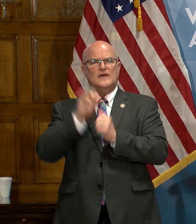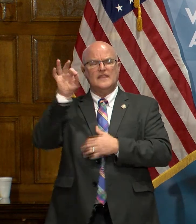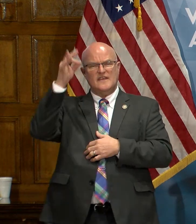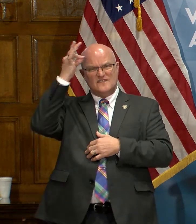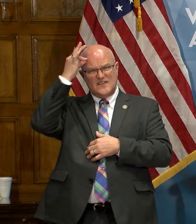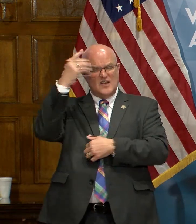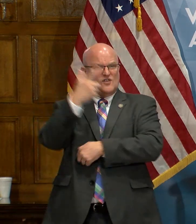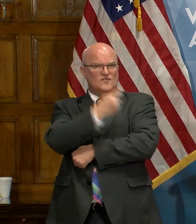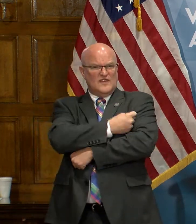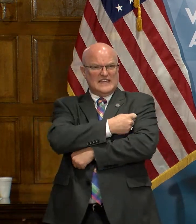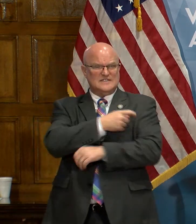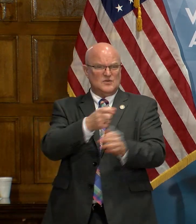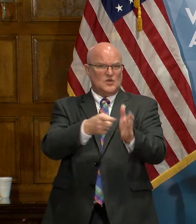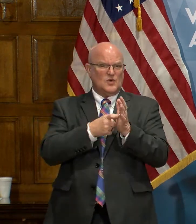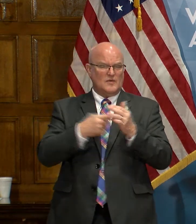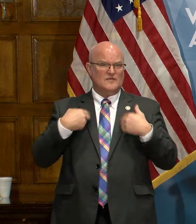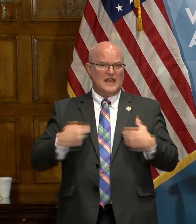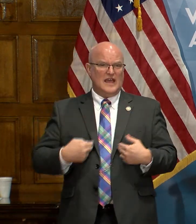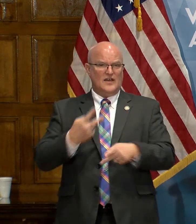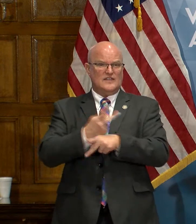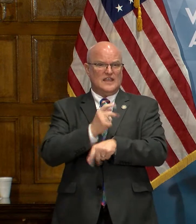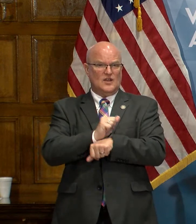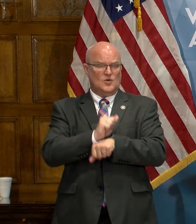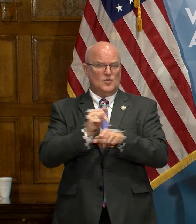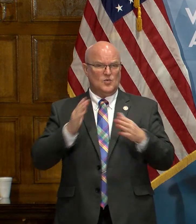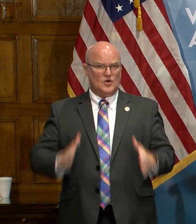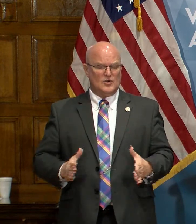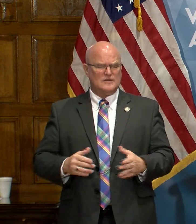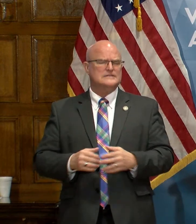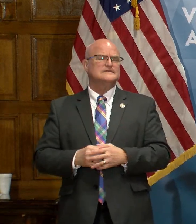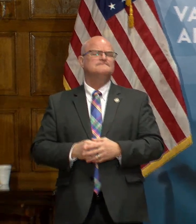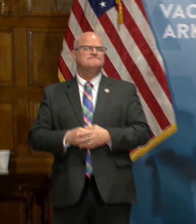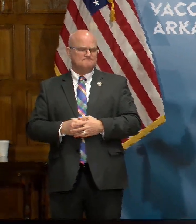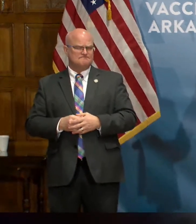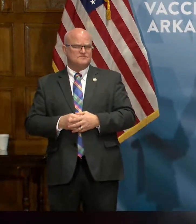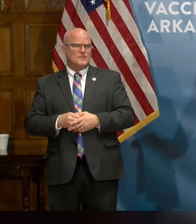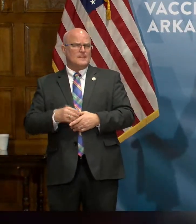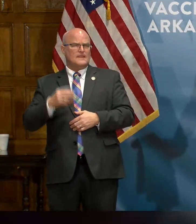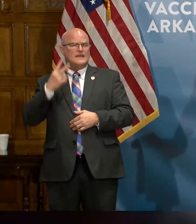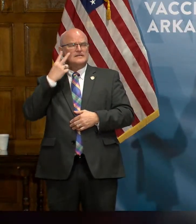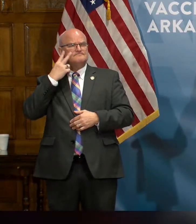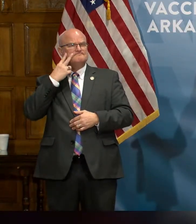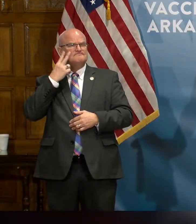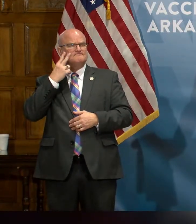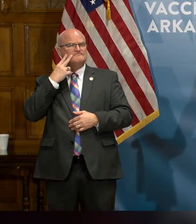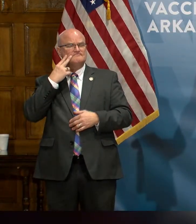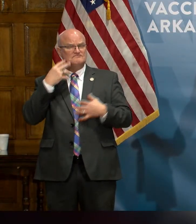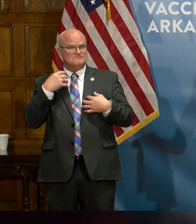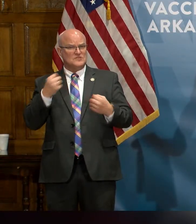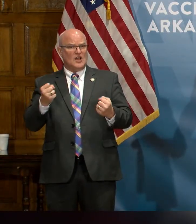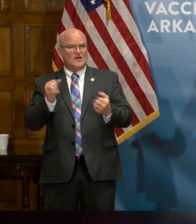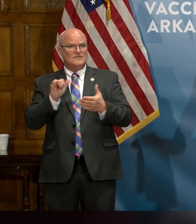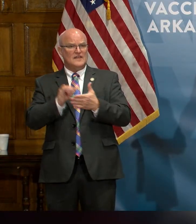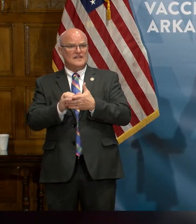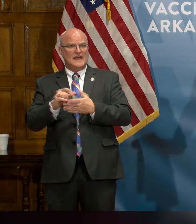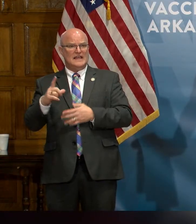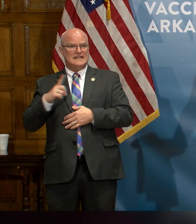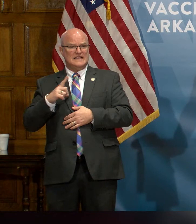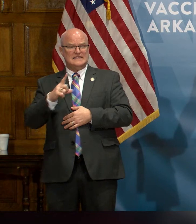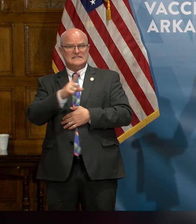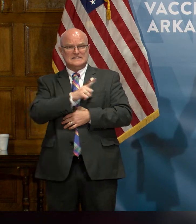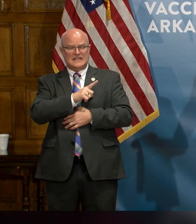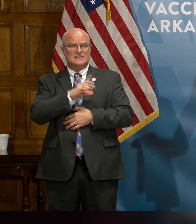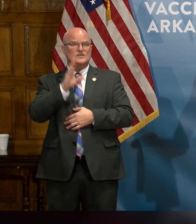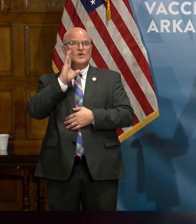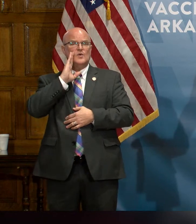federal vaccine requirement for healthcare workers. Wanted to see, are you confident that the legislature